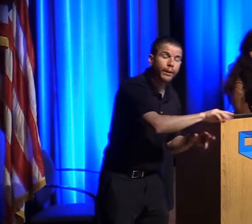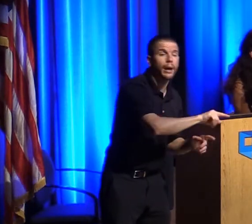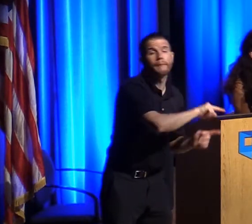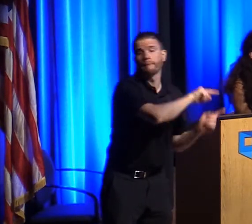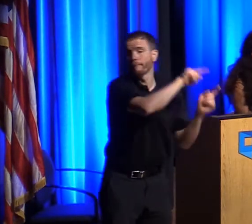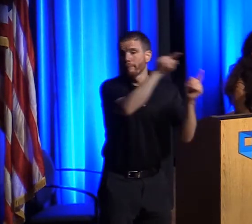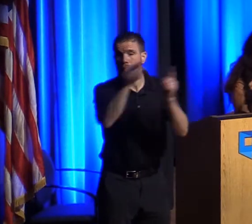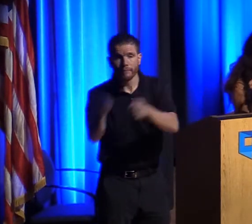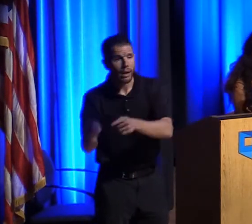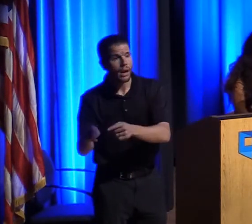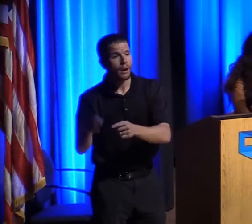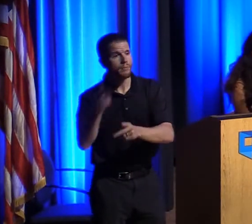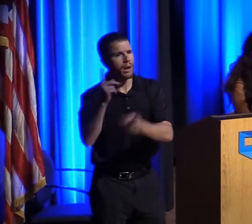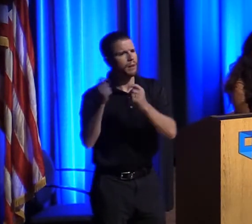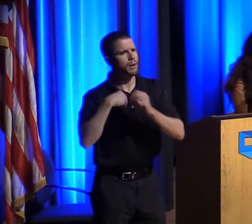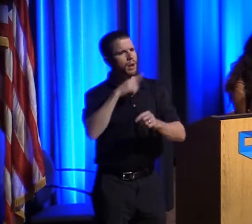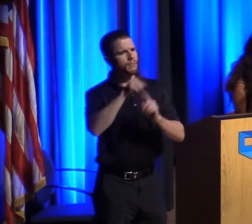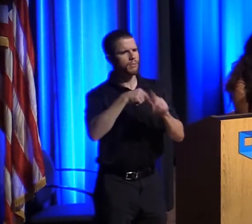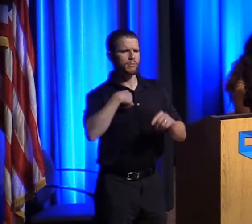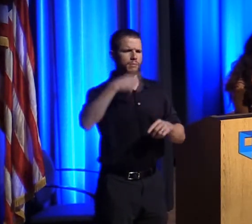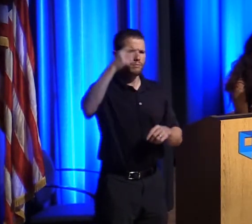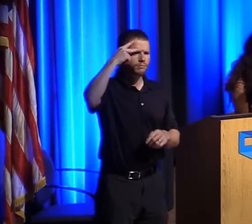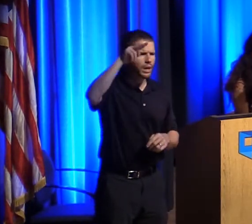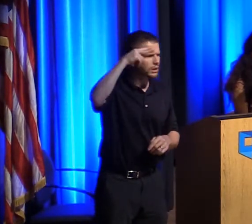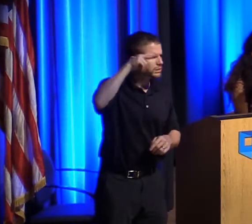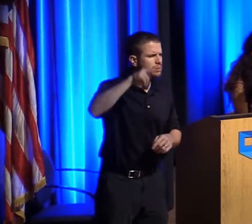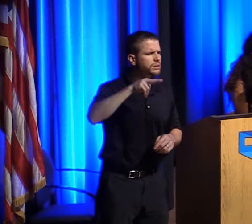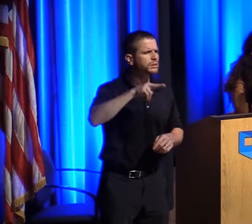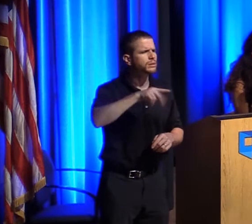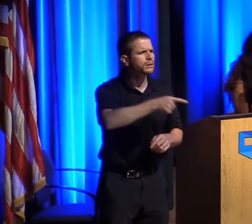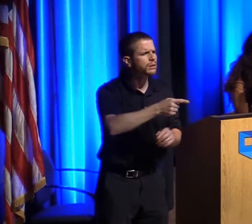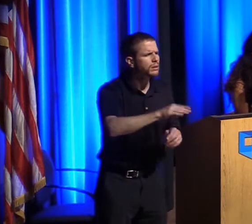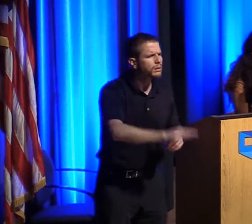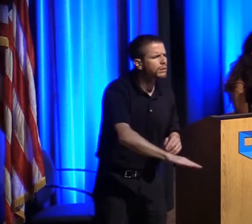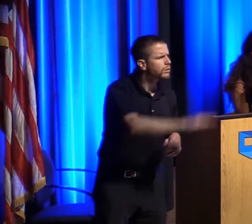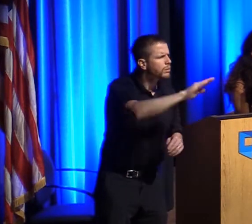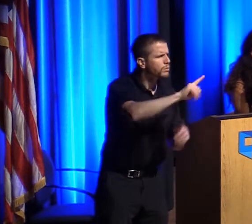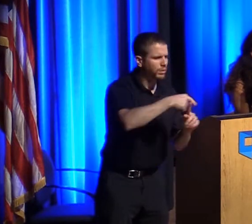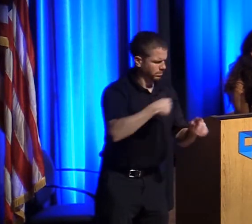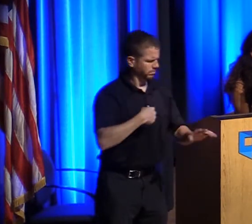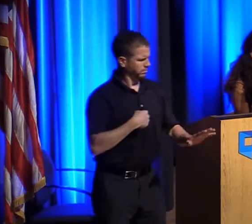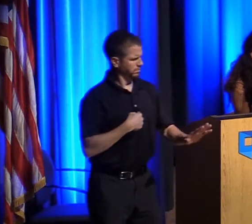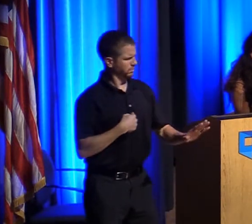origin, which has never happened before. And I've been a citizen now for over a decade.